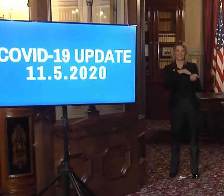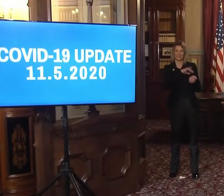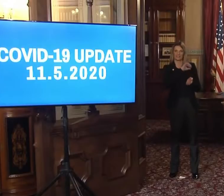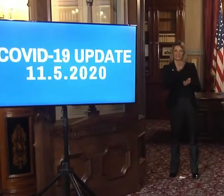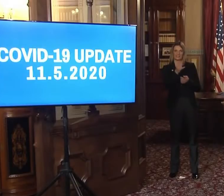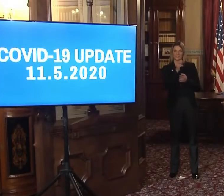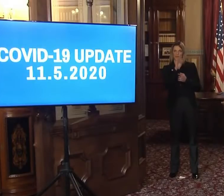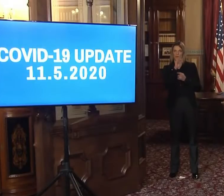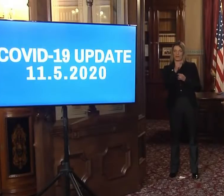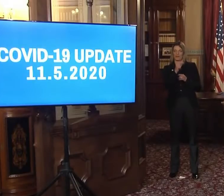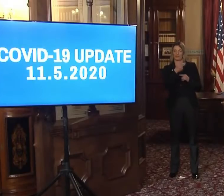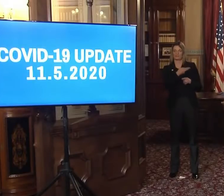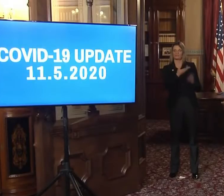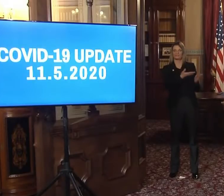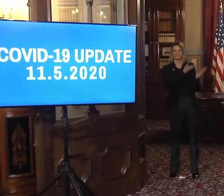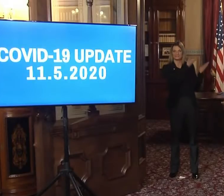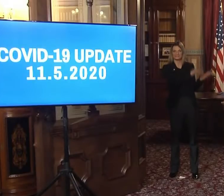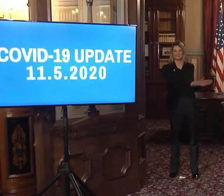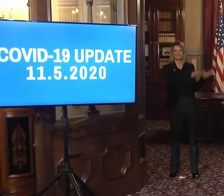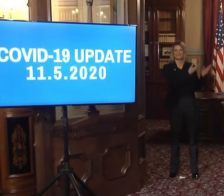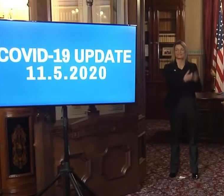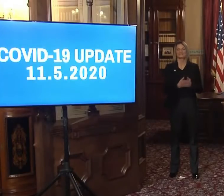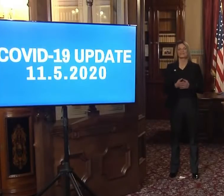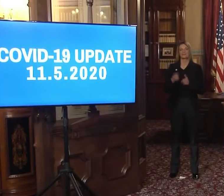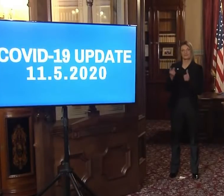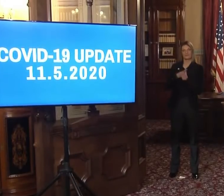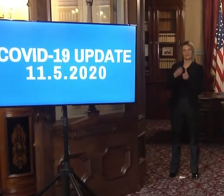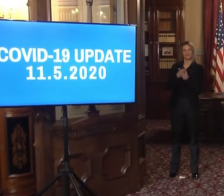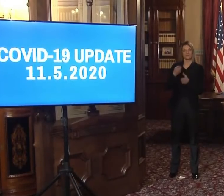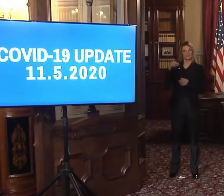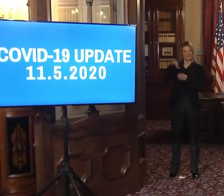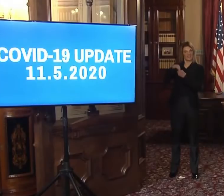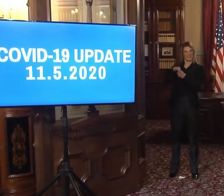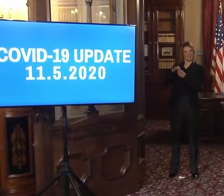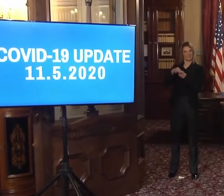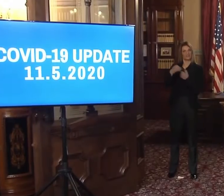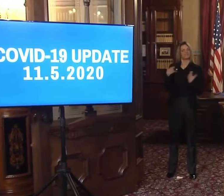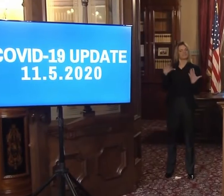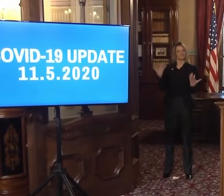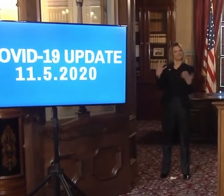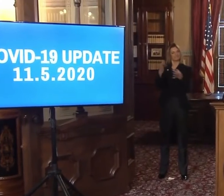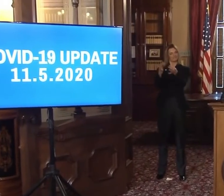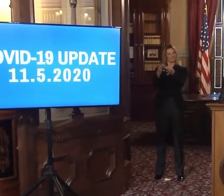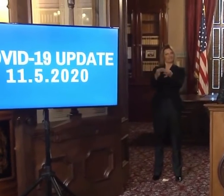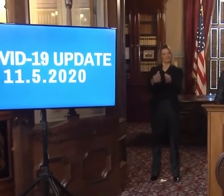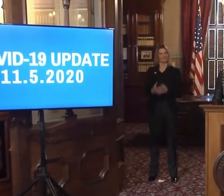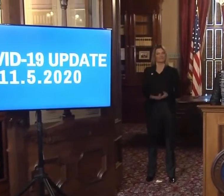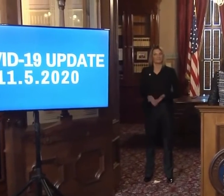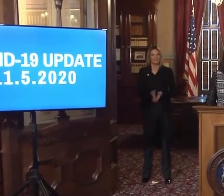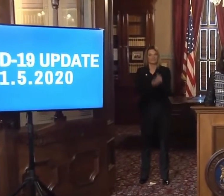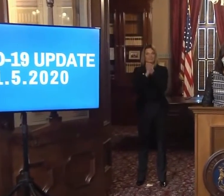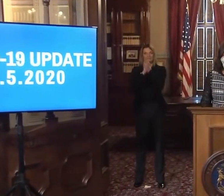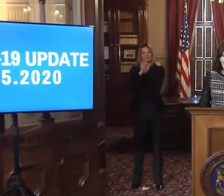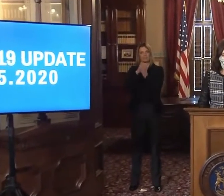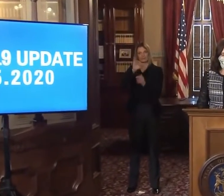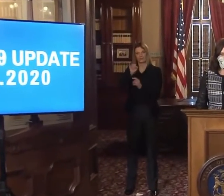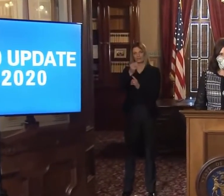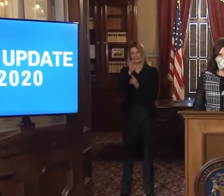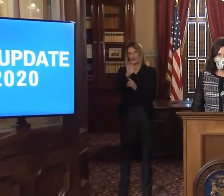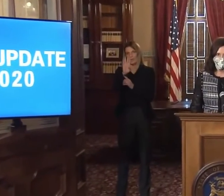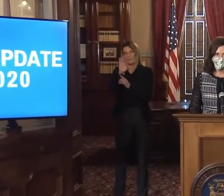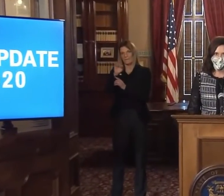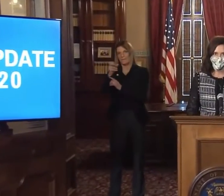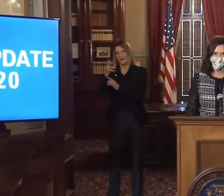Joneigh Khaldun. I want to start by talking about the election. First, I want to congratulate Joe Biden,